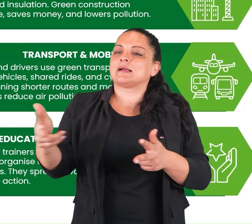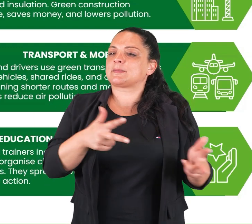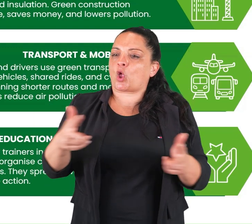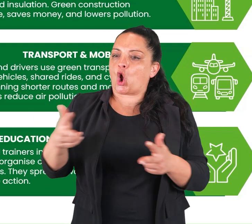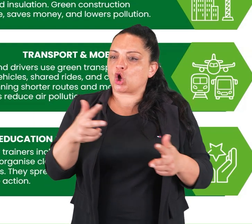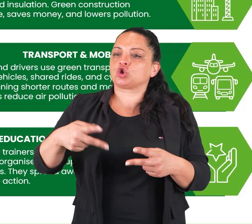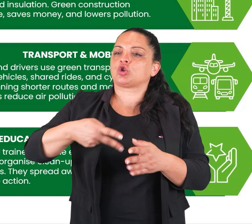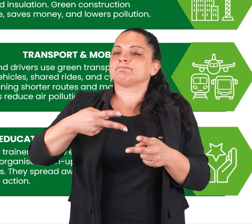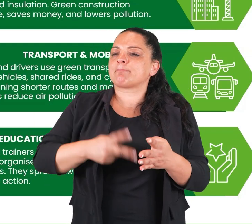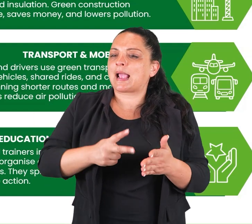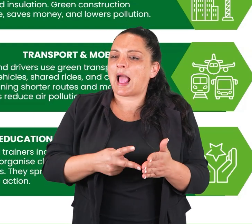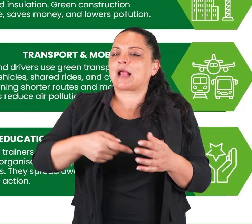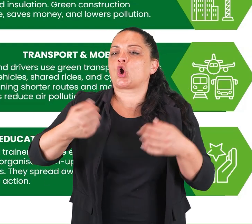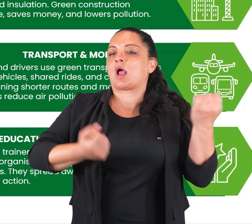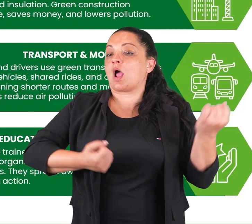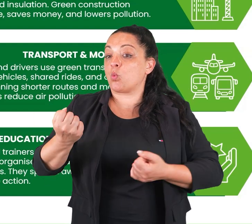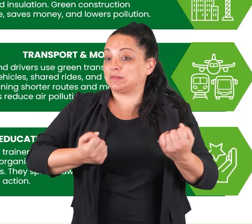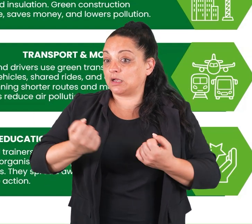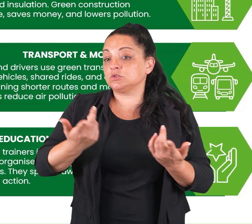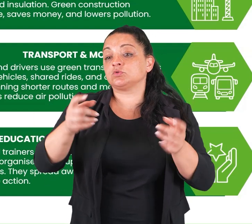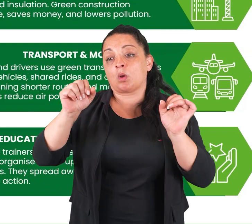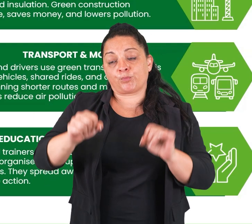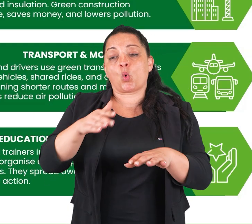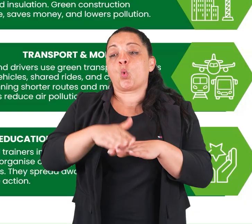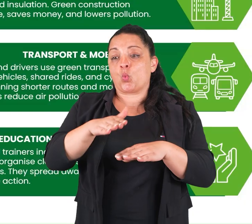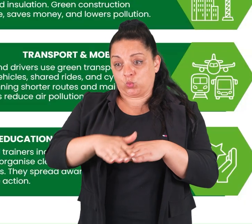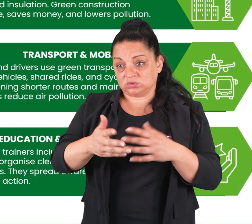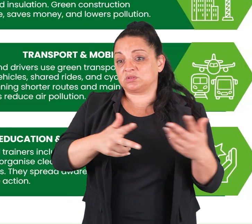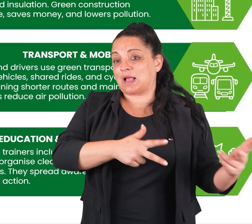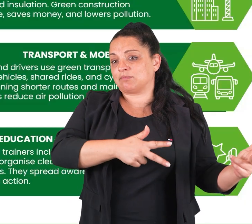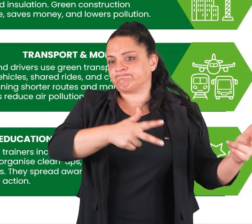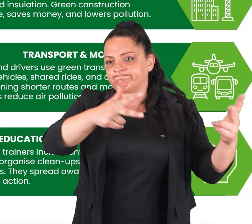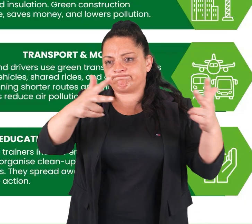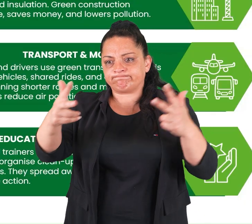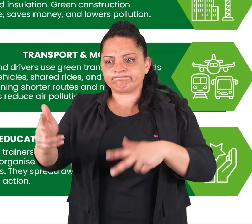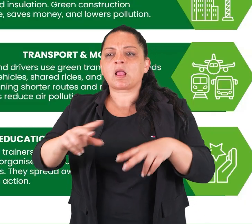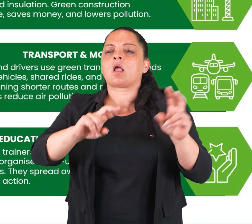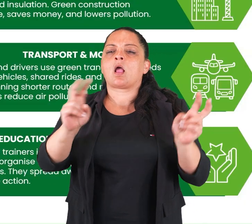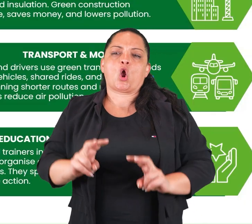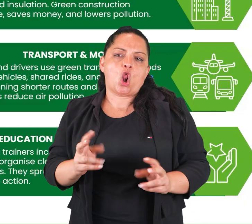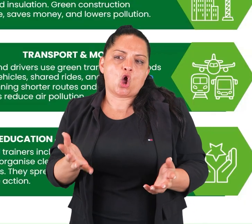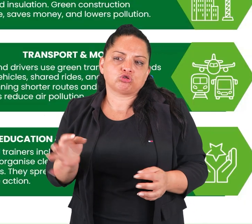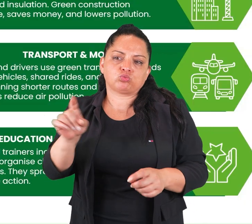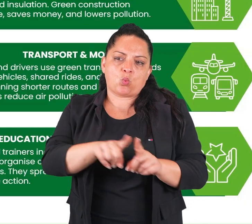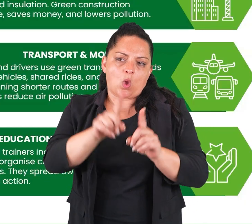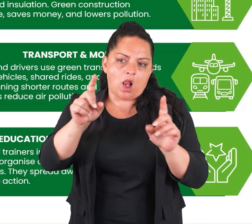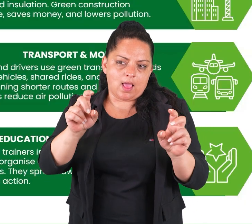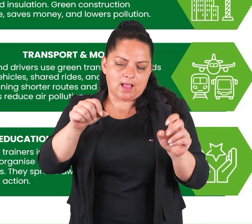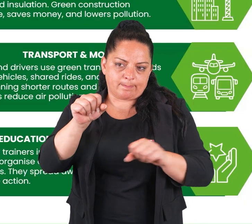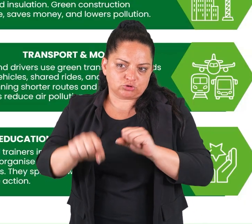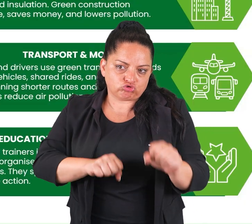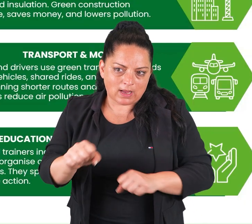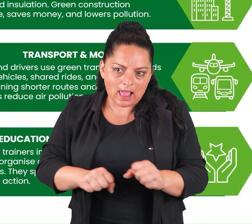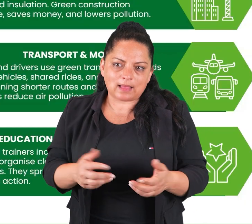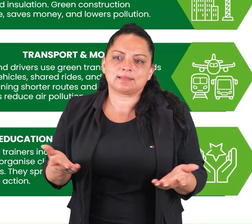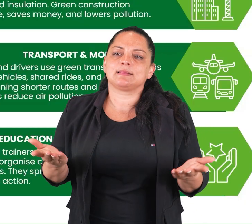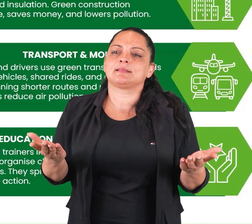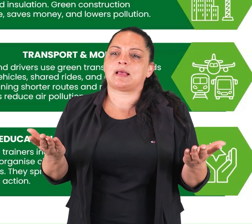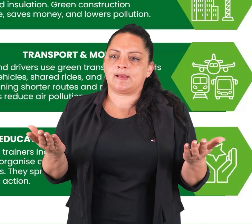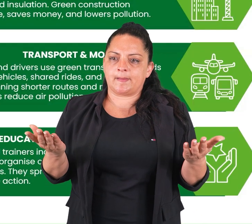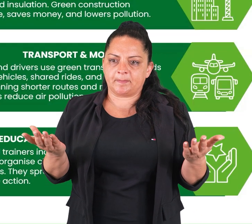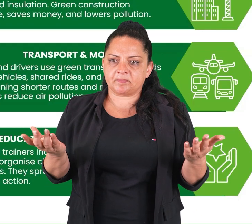sector, mechanics and drivers, they can use green transport methods like bicycles,